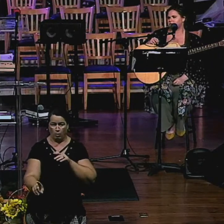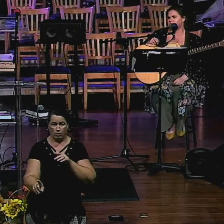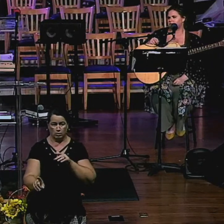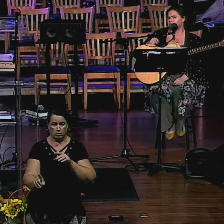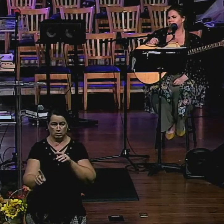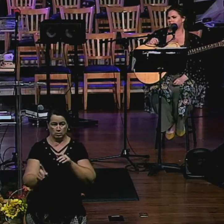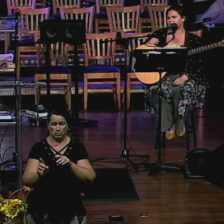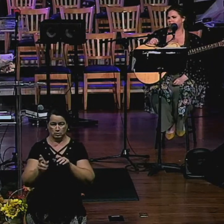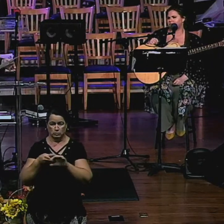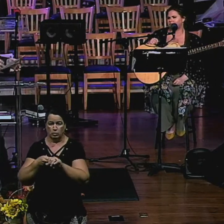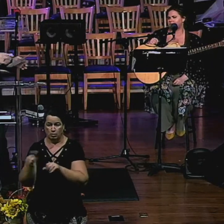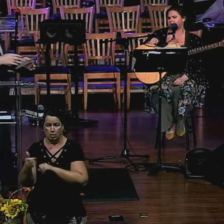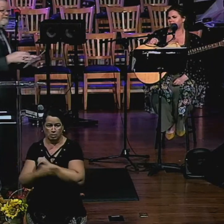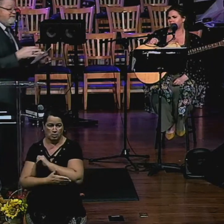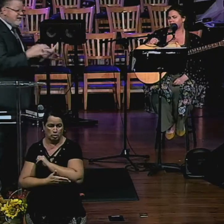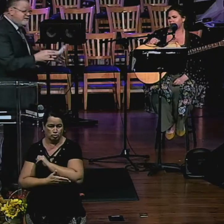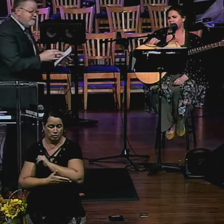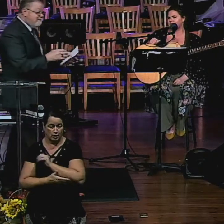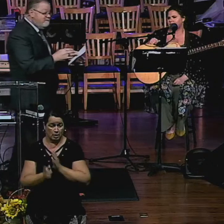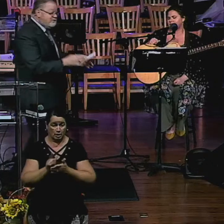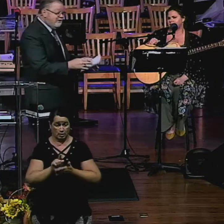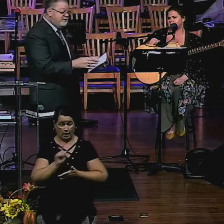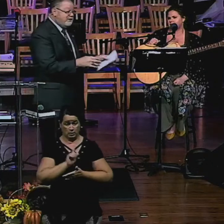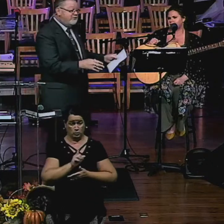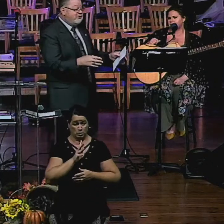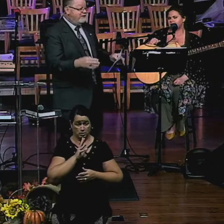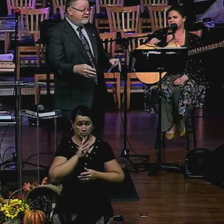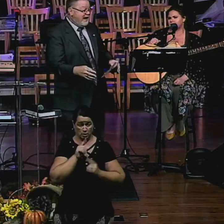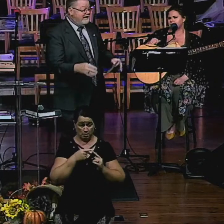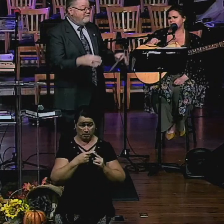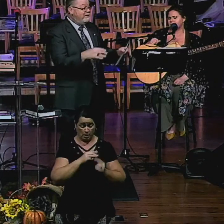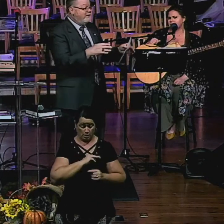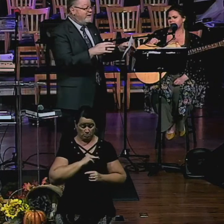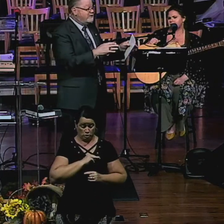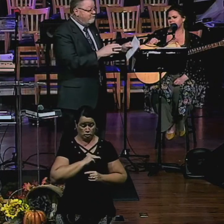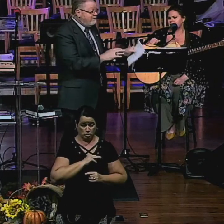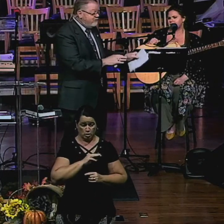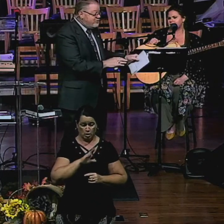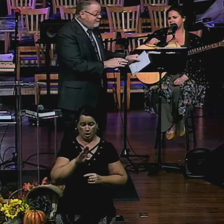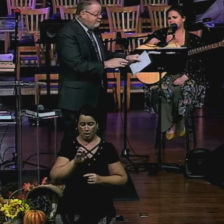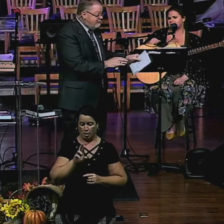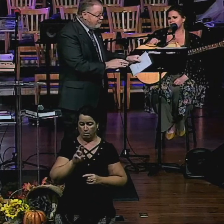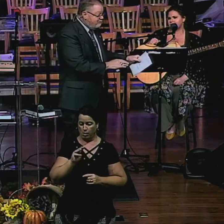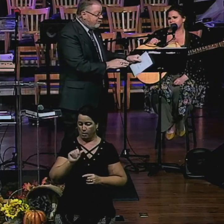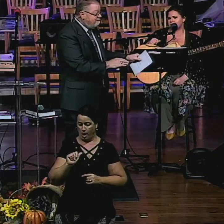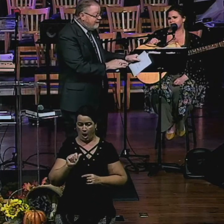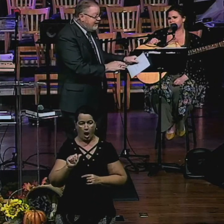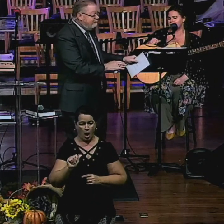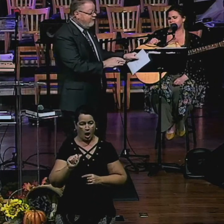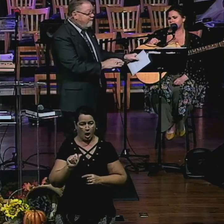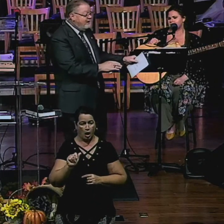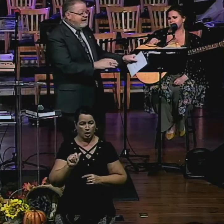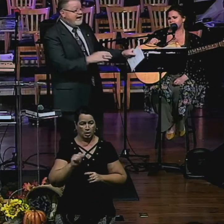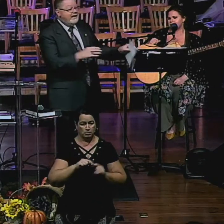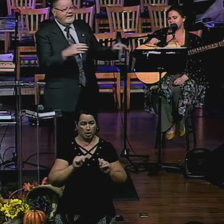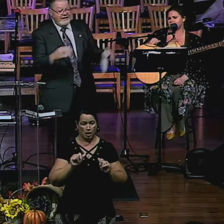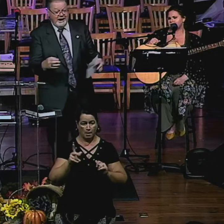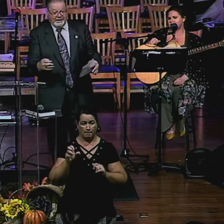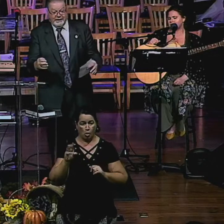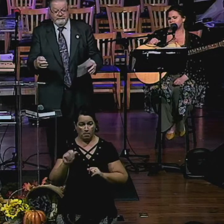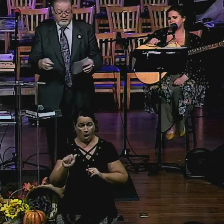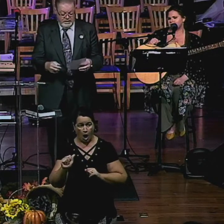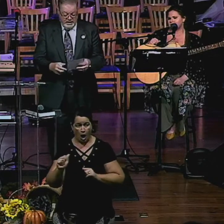we prayed for some missionaries in Burma. These are missionaries that are serving in Thailand, but it's a refugee people group that are fleeing Burma